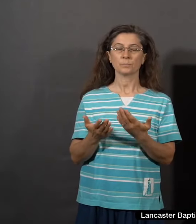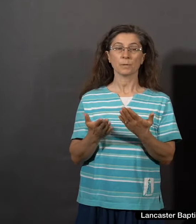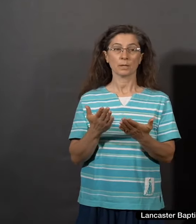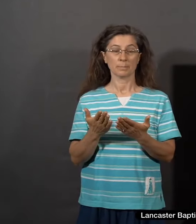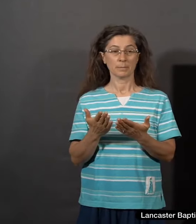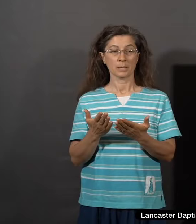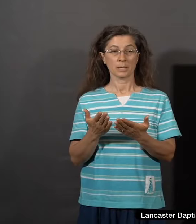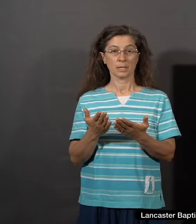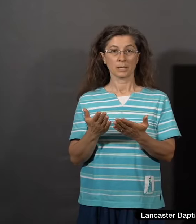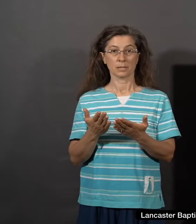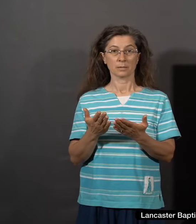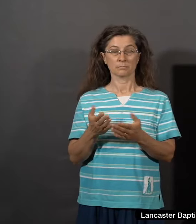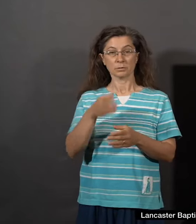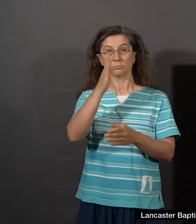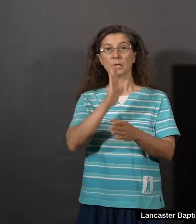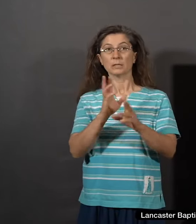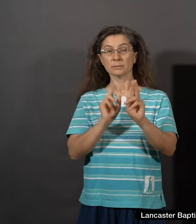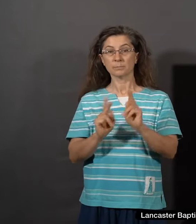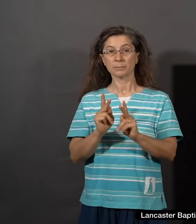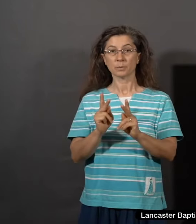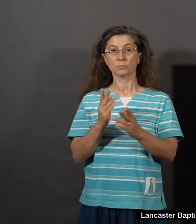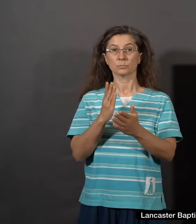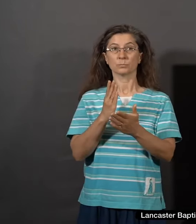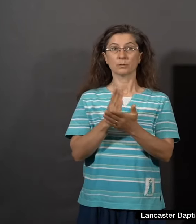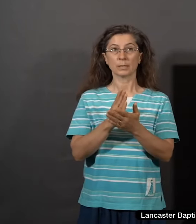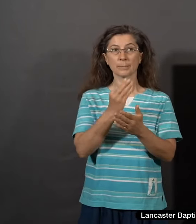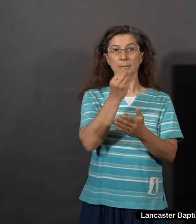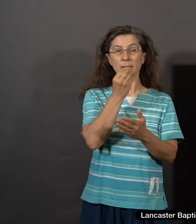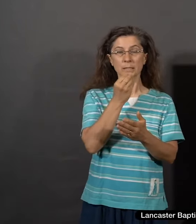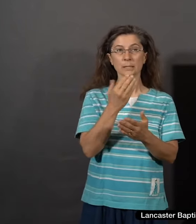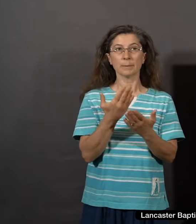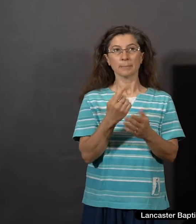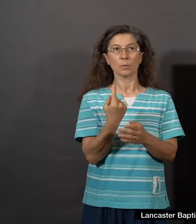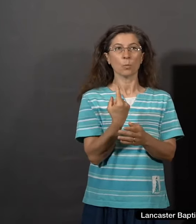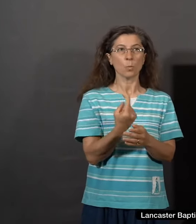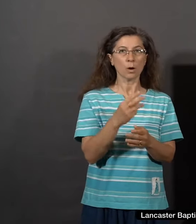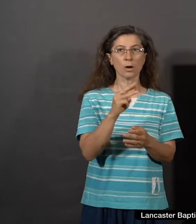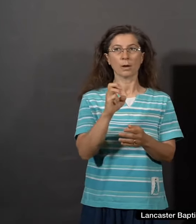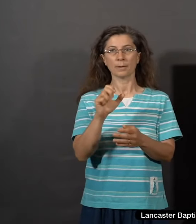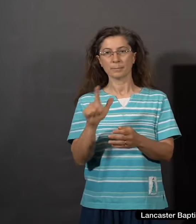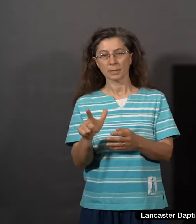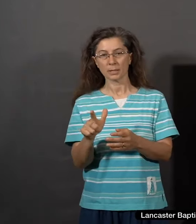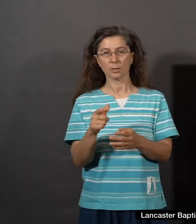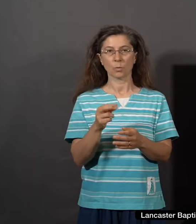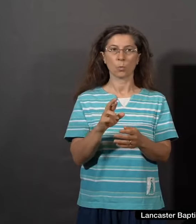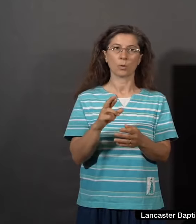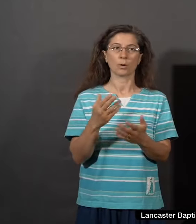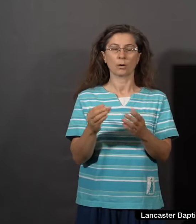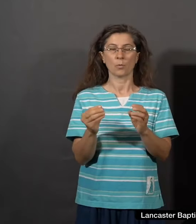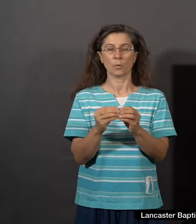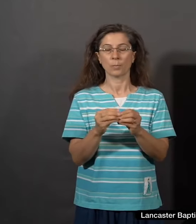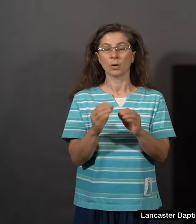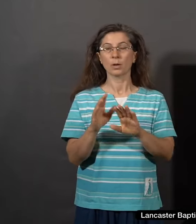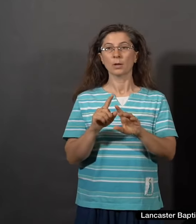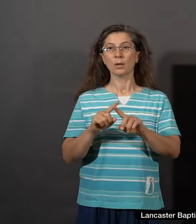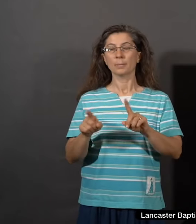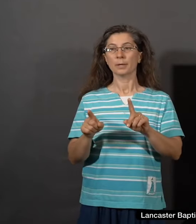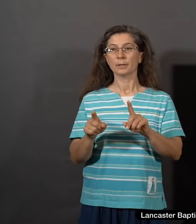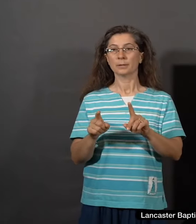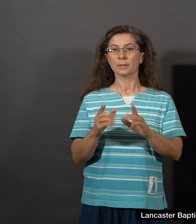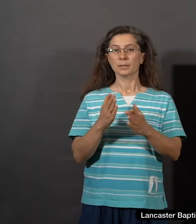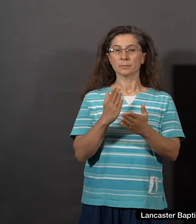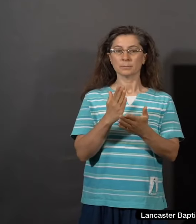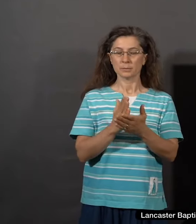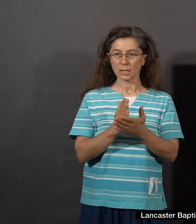sometimes several days depending on their abilities and god's leading and their doctor's recommendation perhaps but